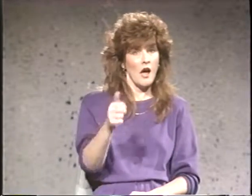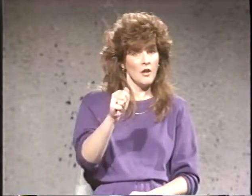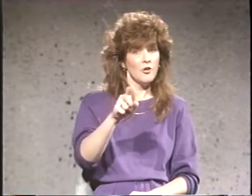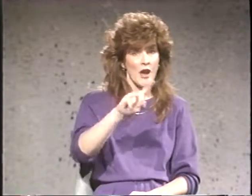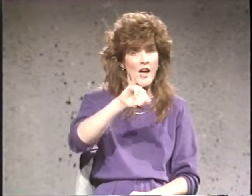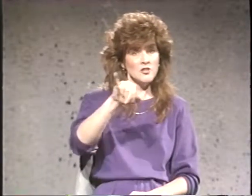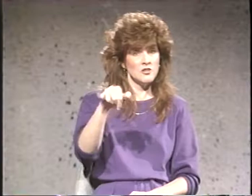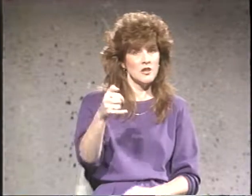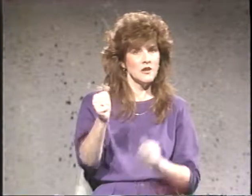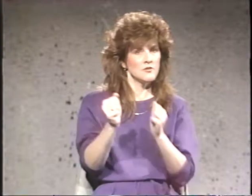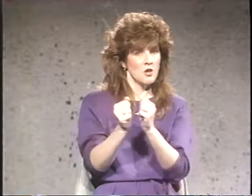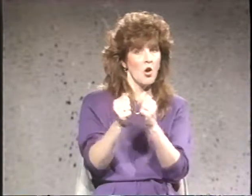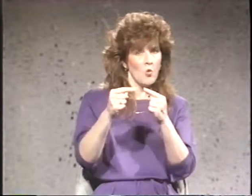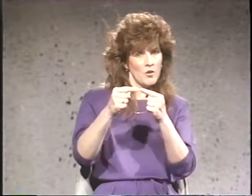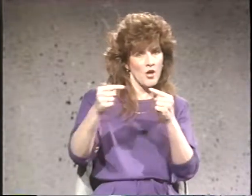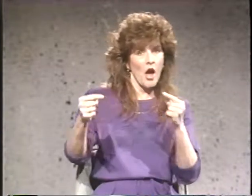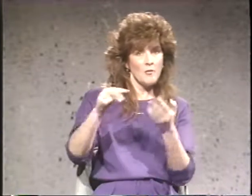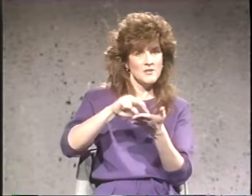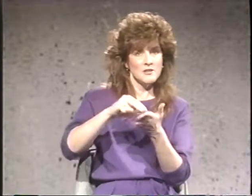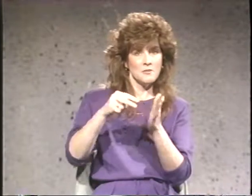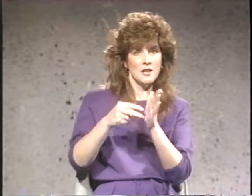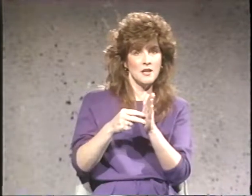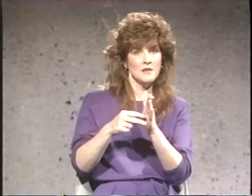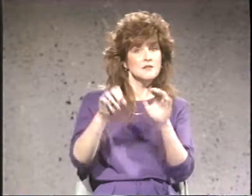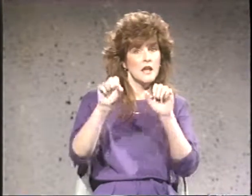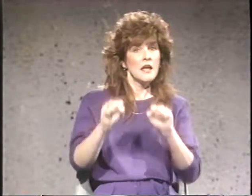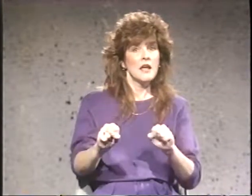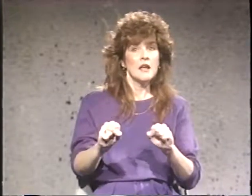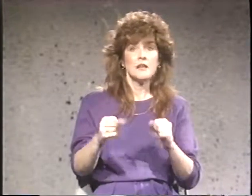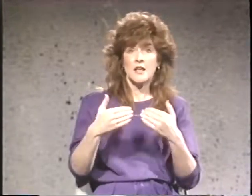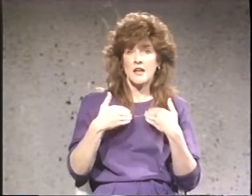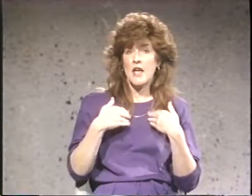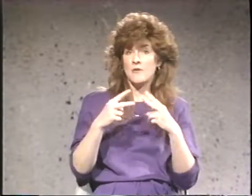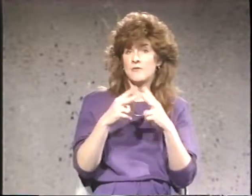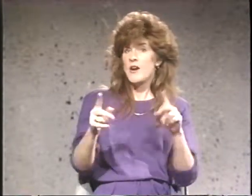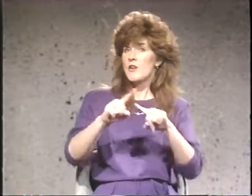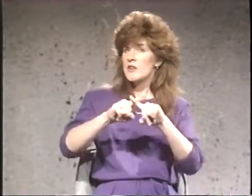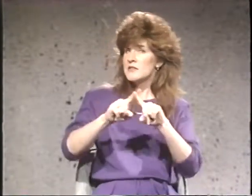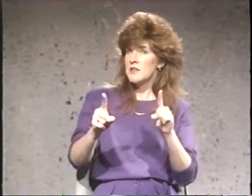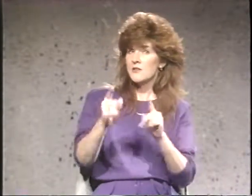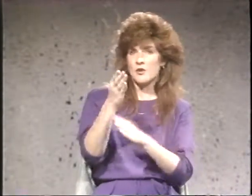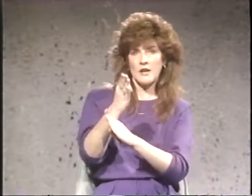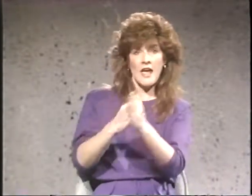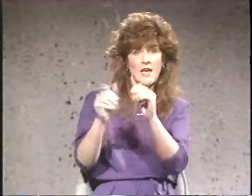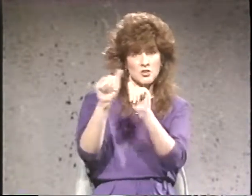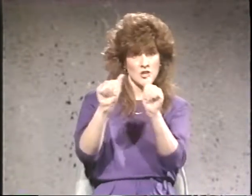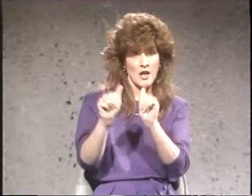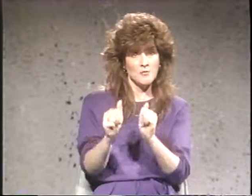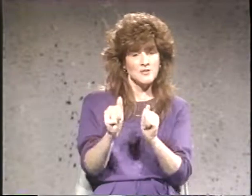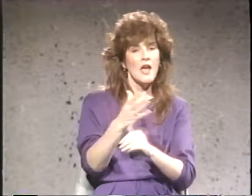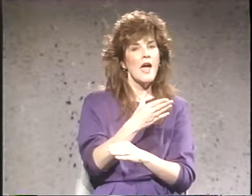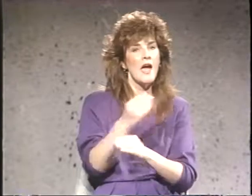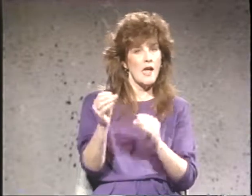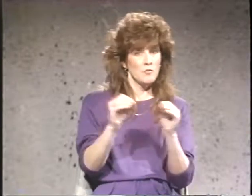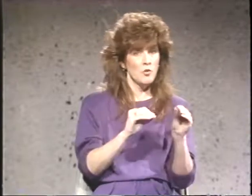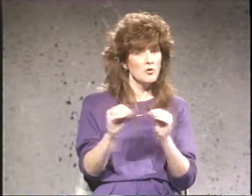Other adjectives with opposite meanings can have very different hand shapes and